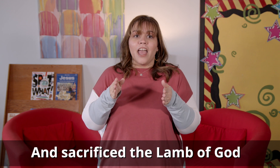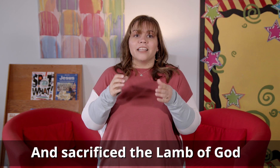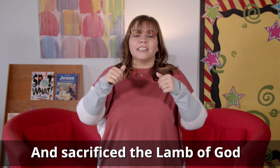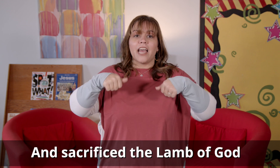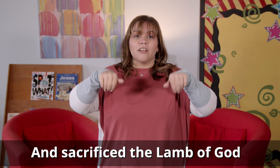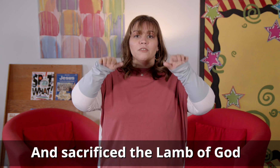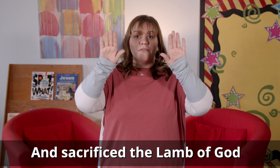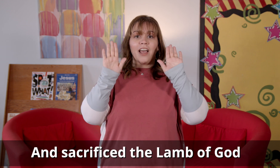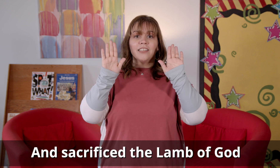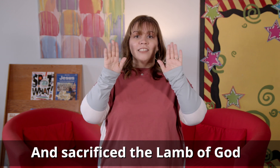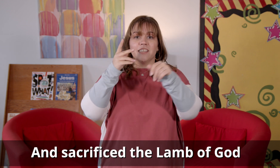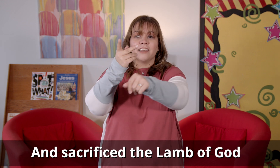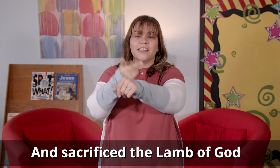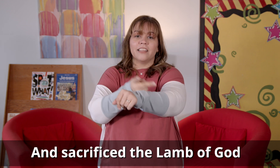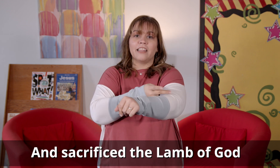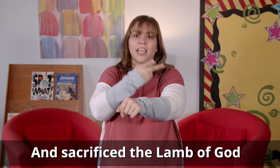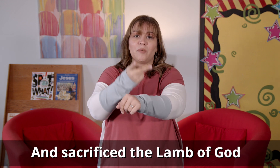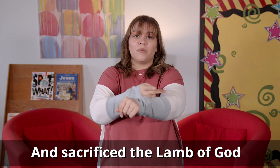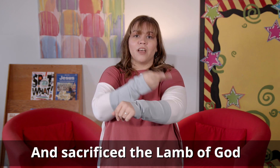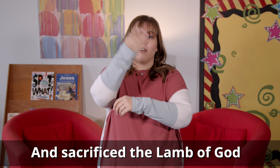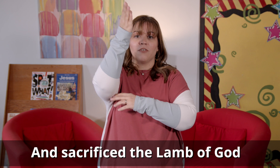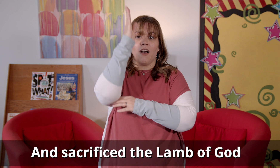and sacrificed the Lamb of God.